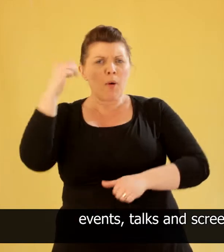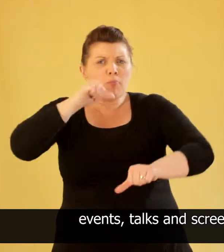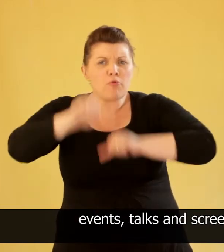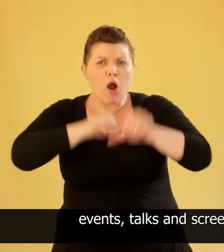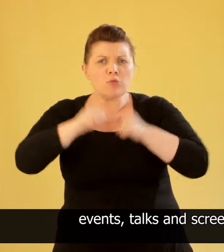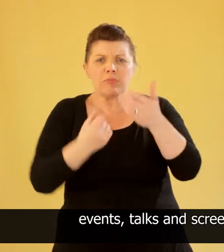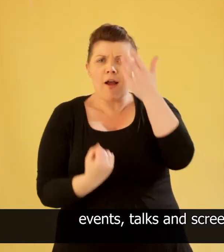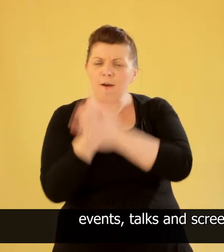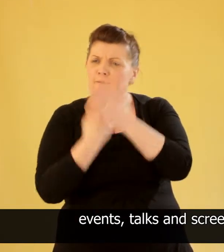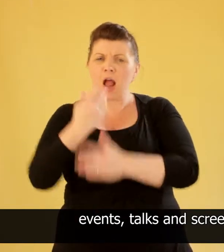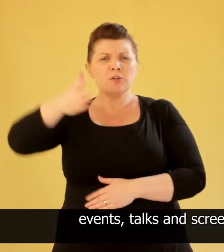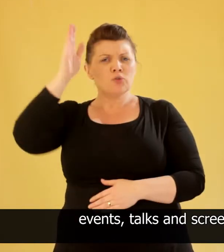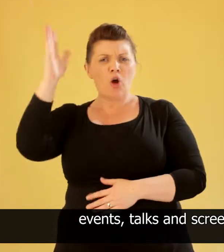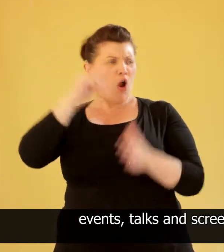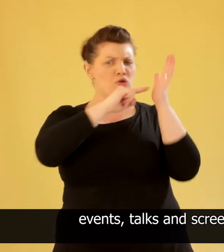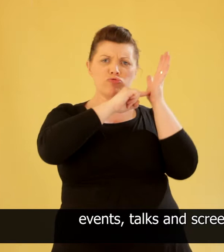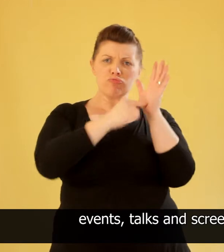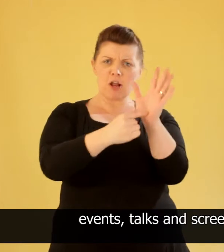events, talks and screenings.